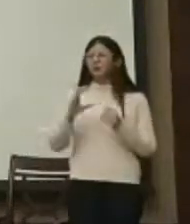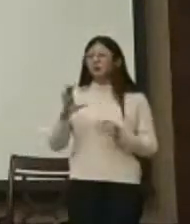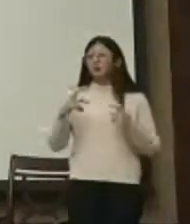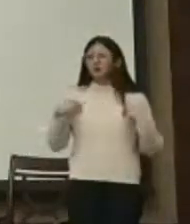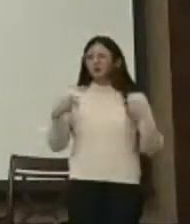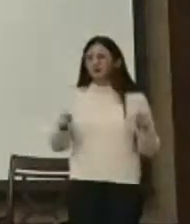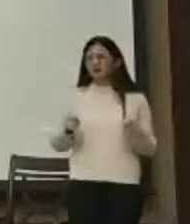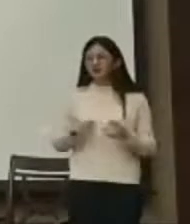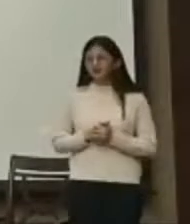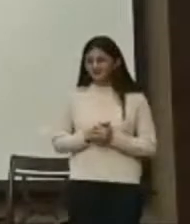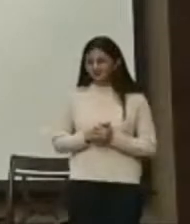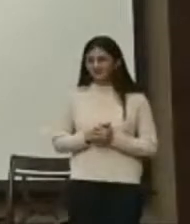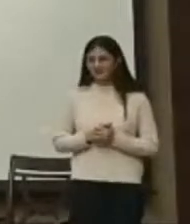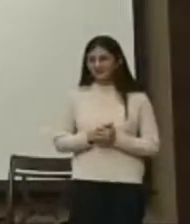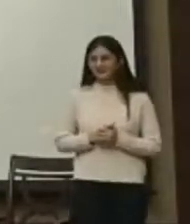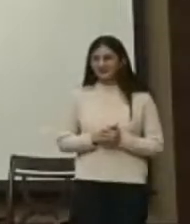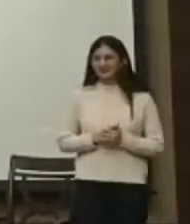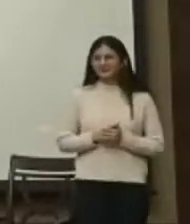Good evening.